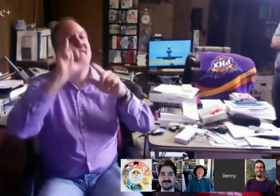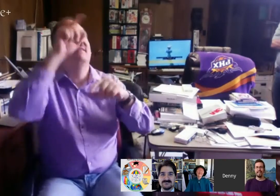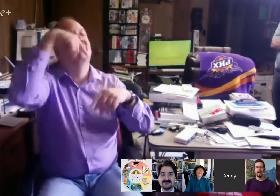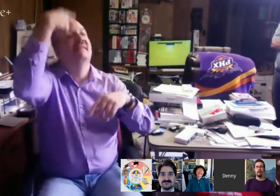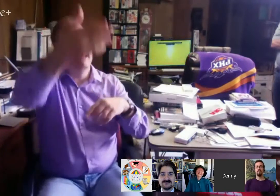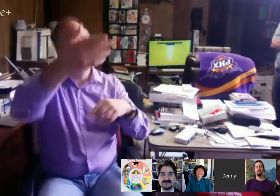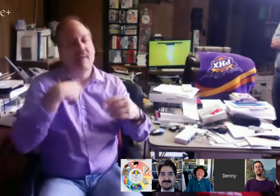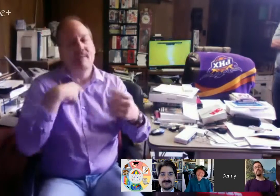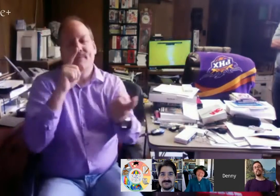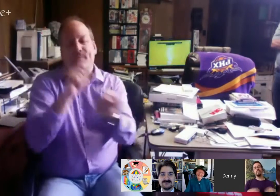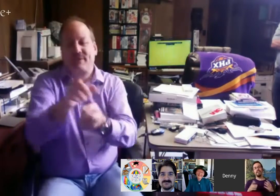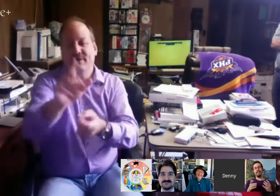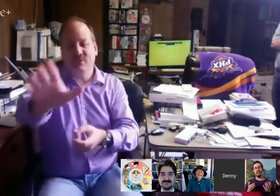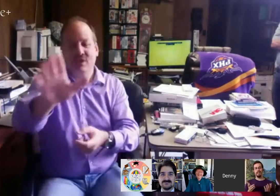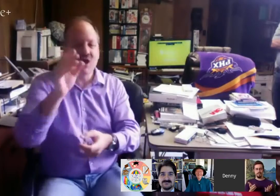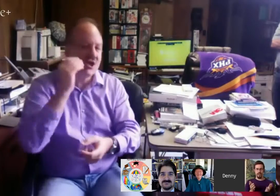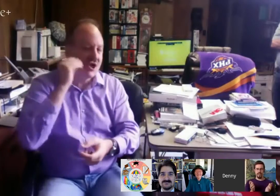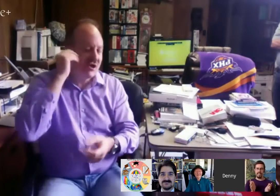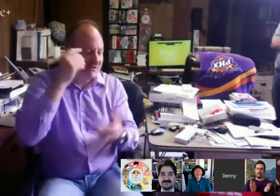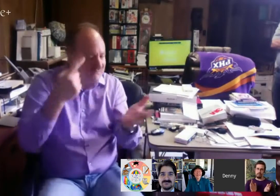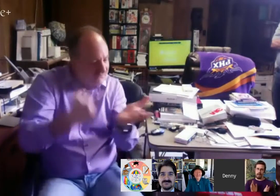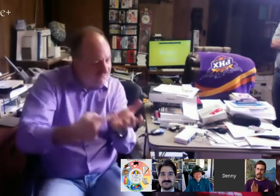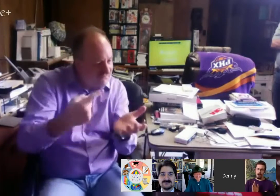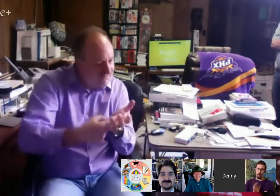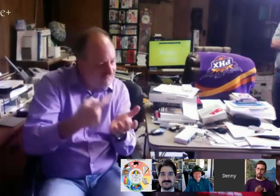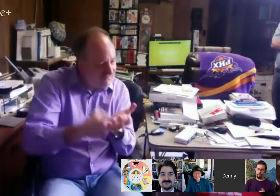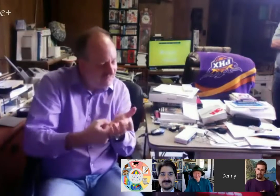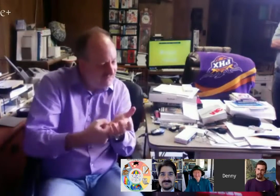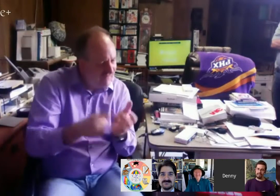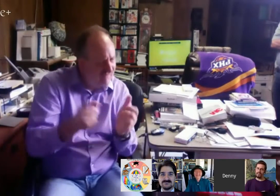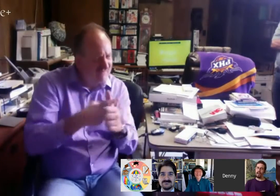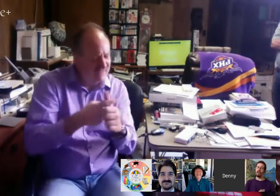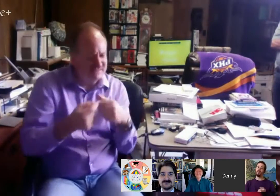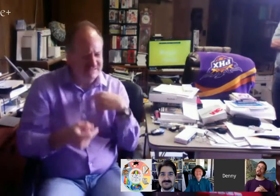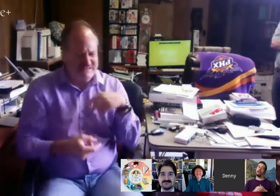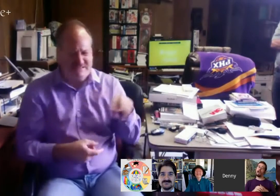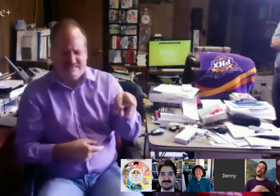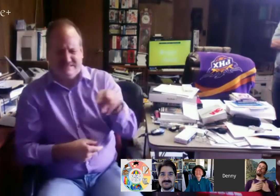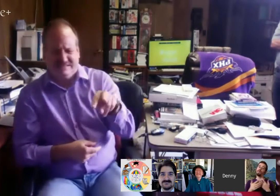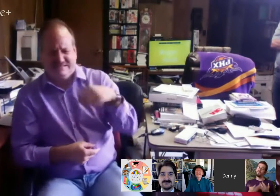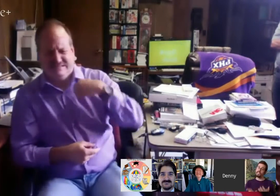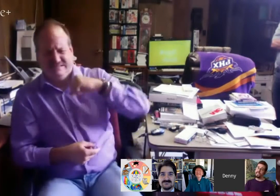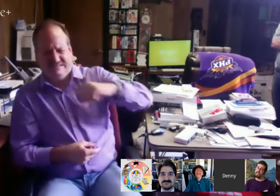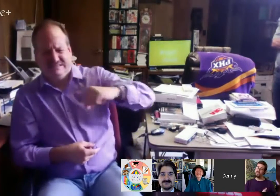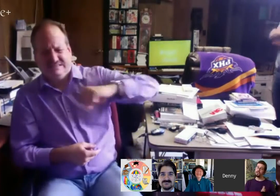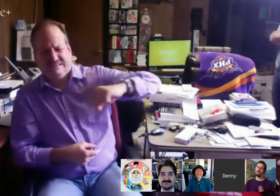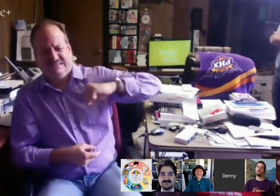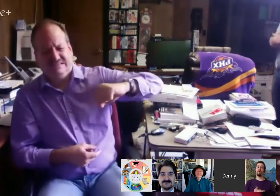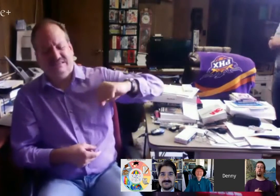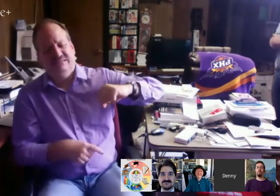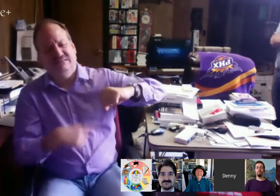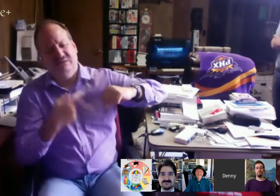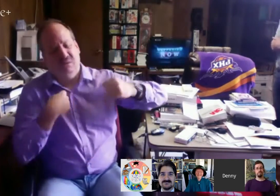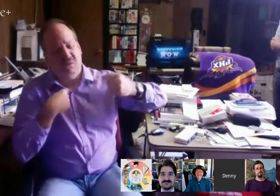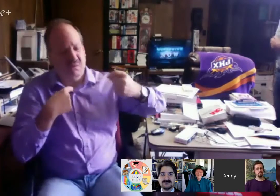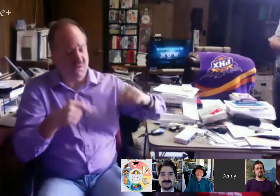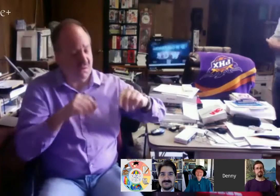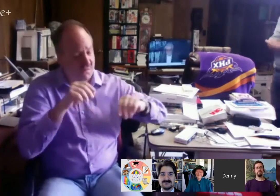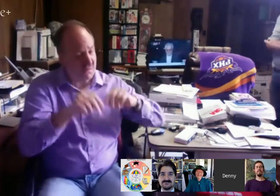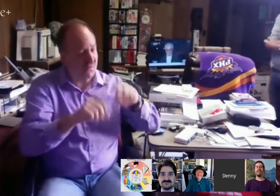Chinese?" But then I tried to keep an open mind, and I went and visited you at your